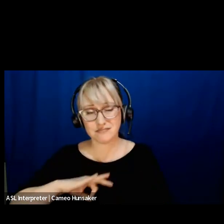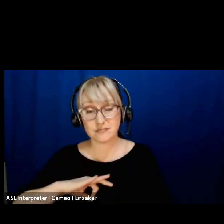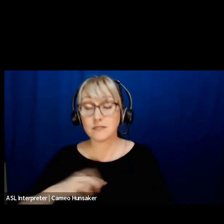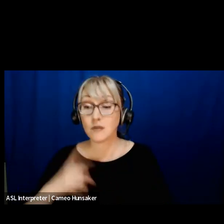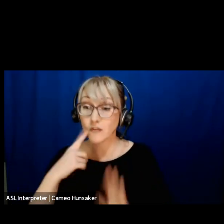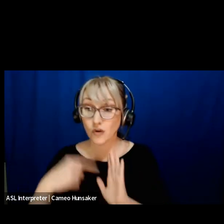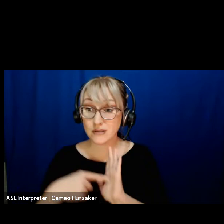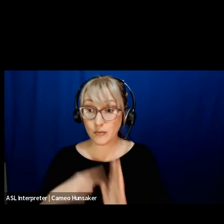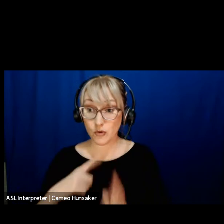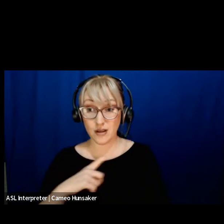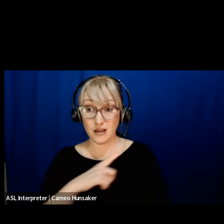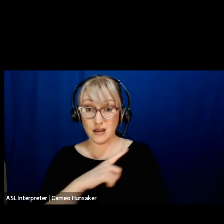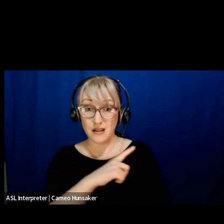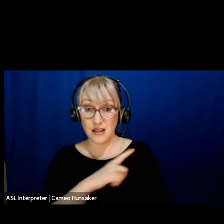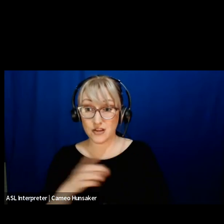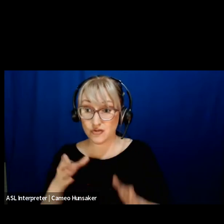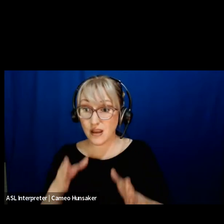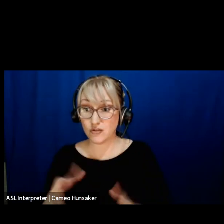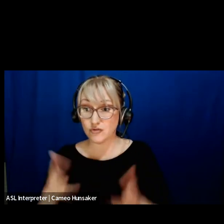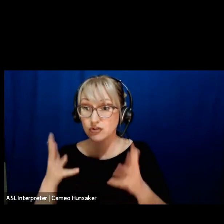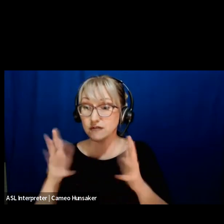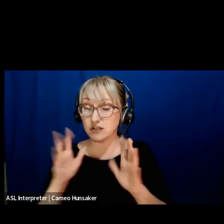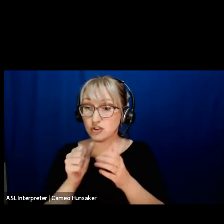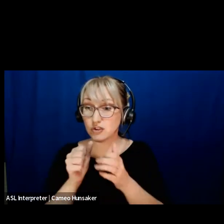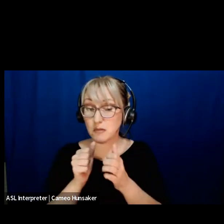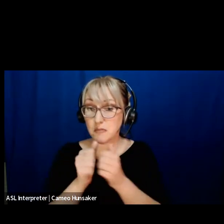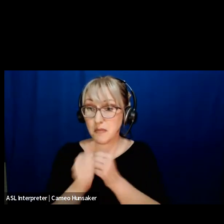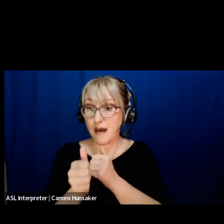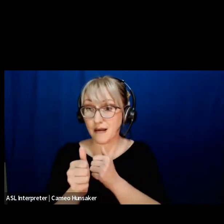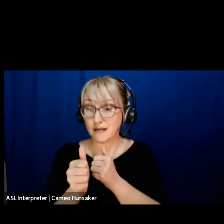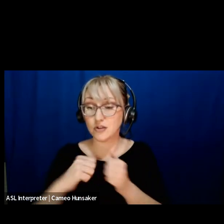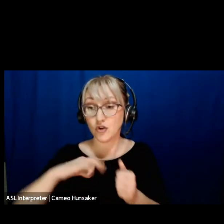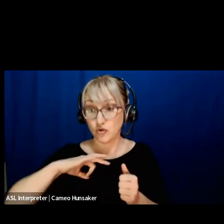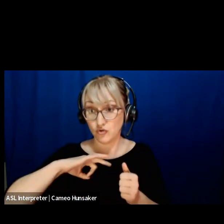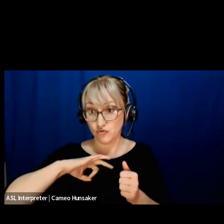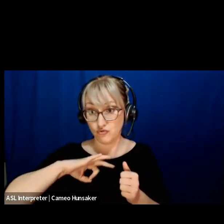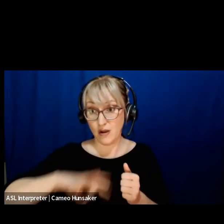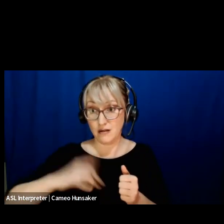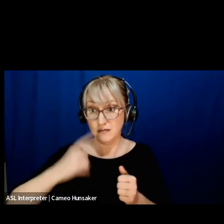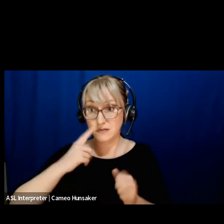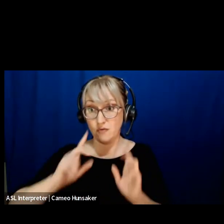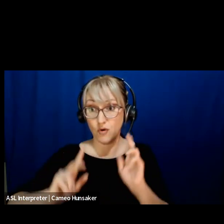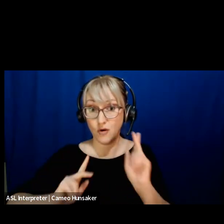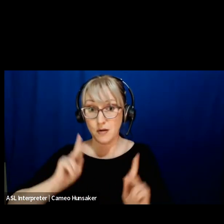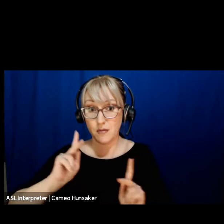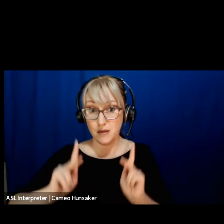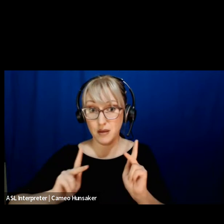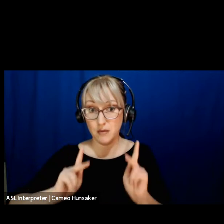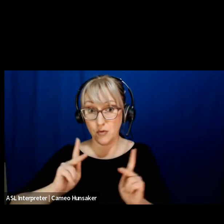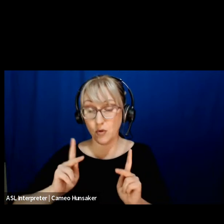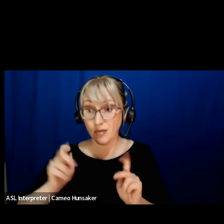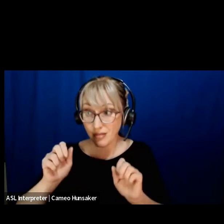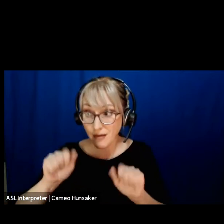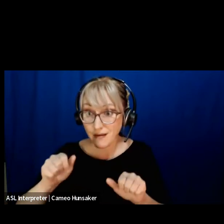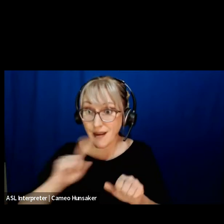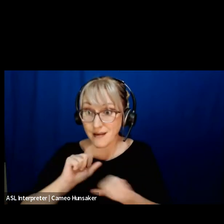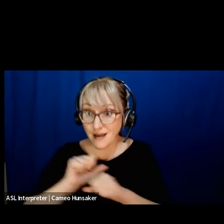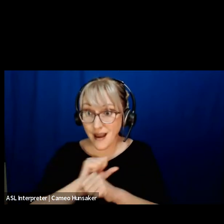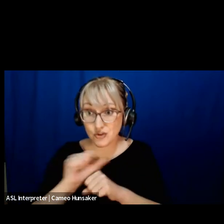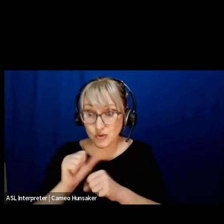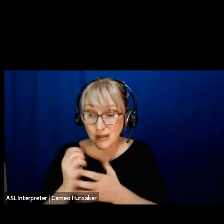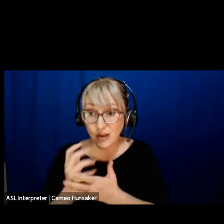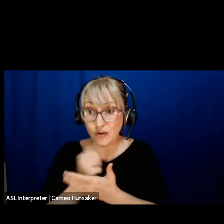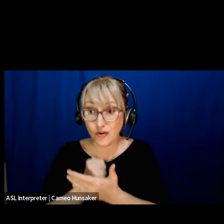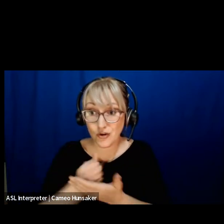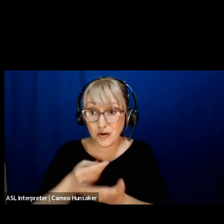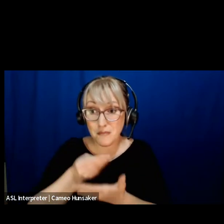legislators in previous years have passed credits for people who they can actually get money to support